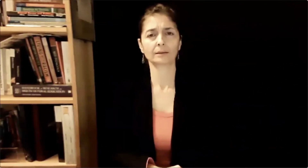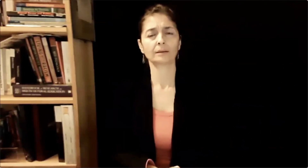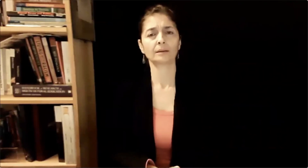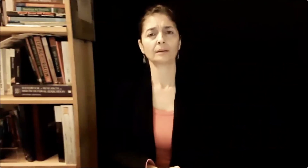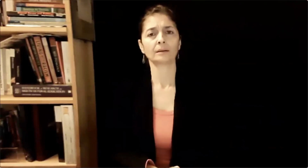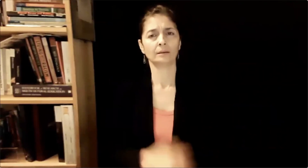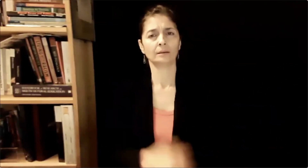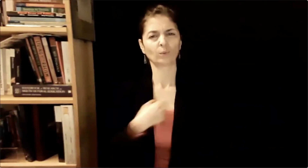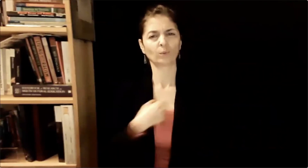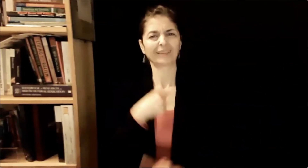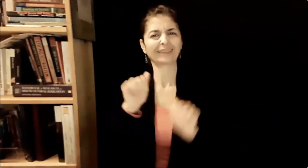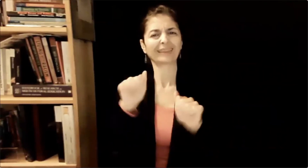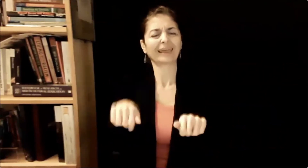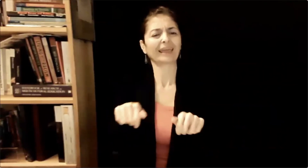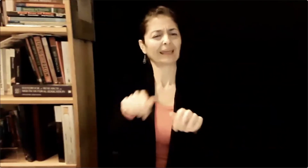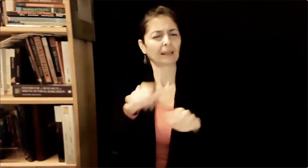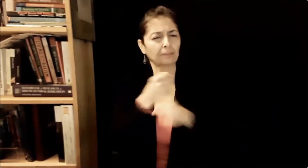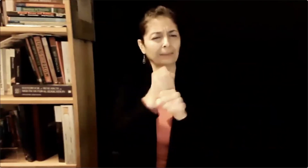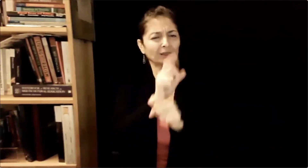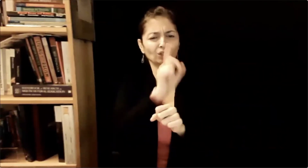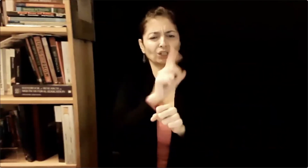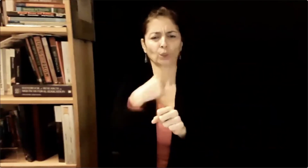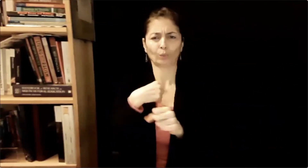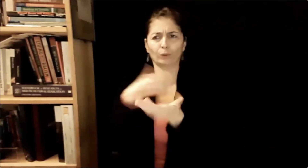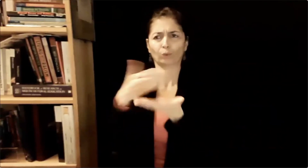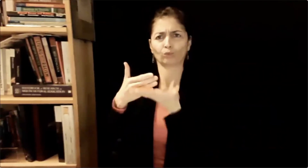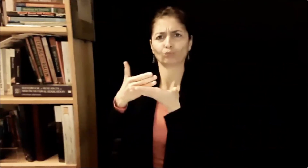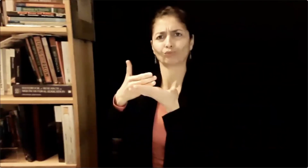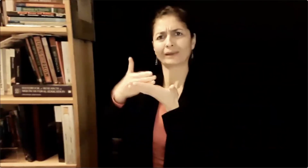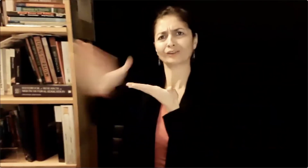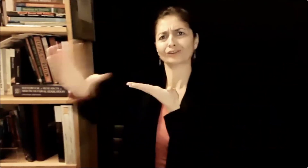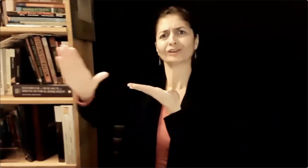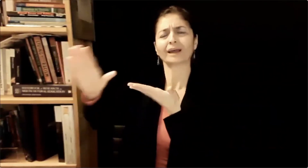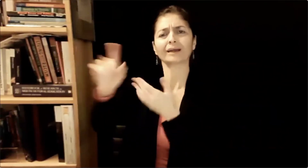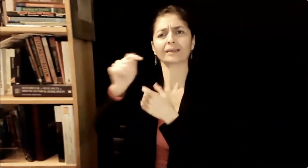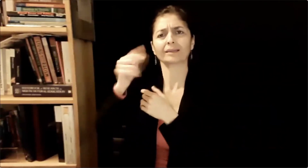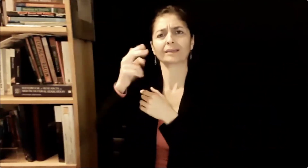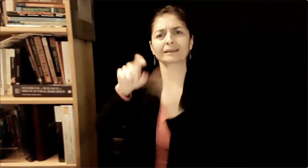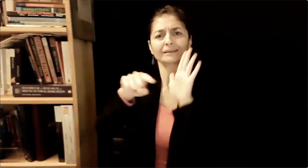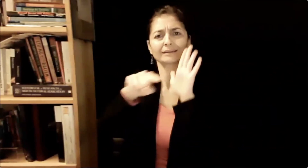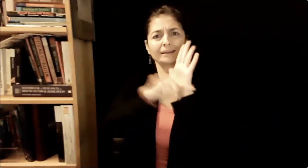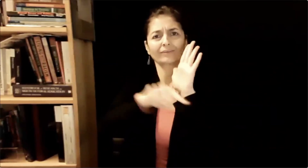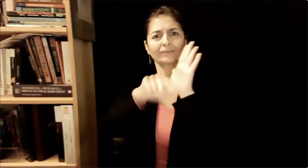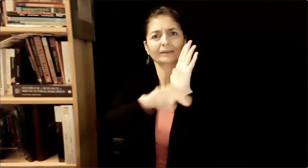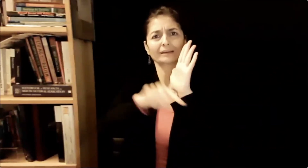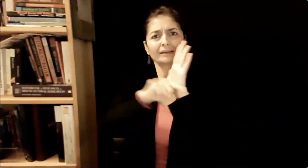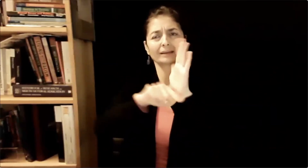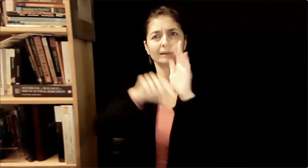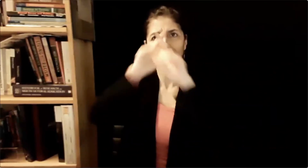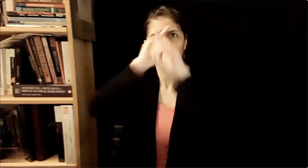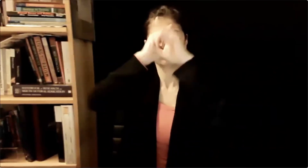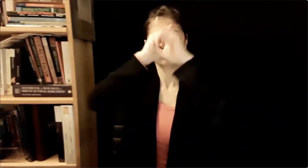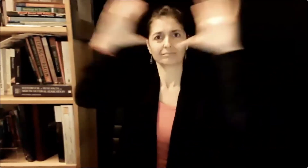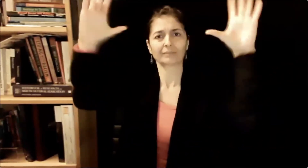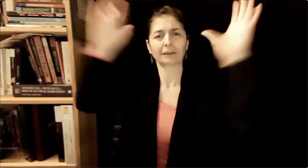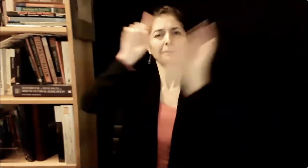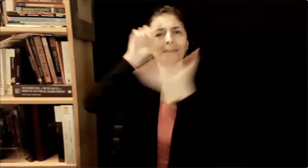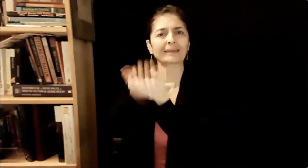those identities. We can make sure that we reject stigma, the negative beliefs that